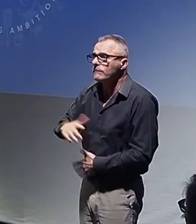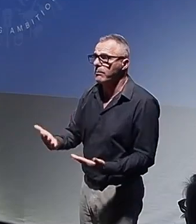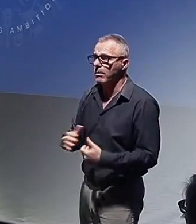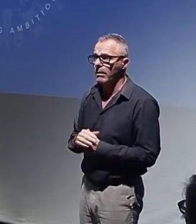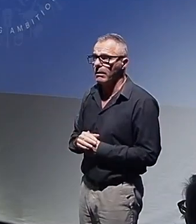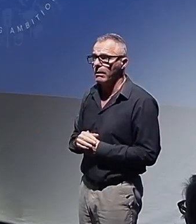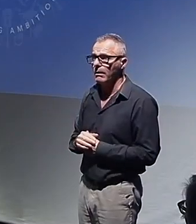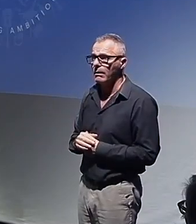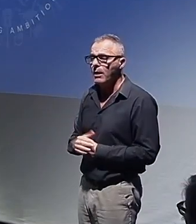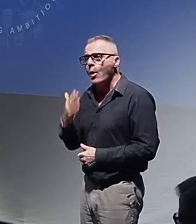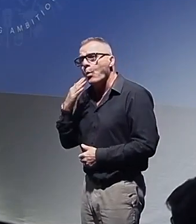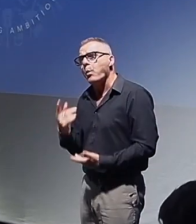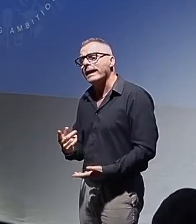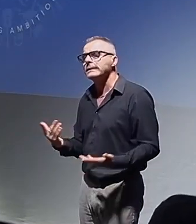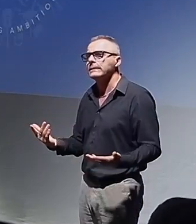when you